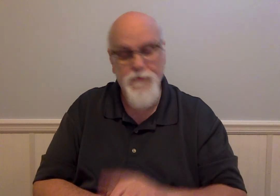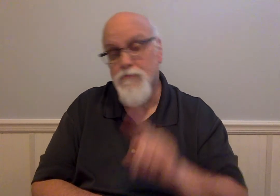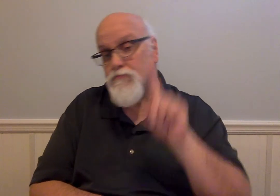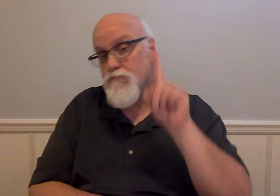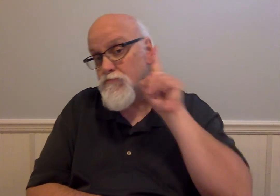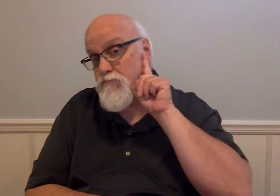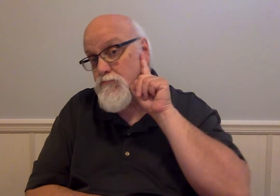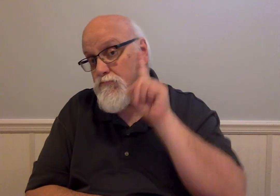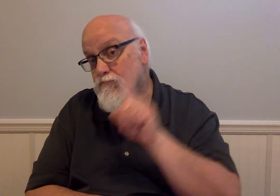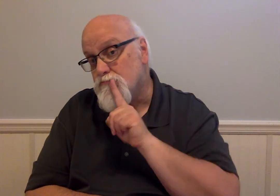go either way.